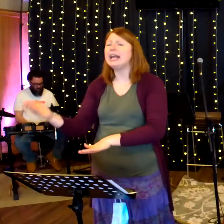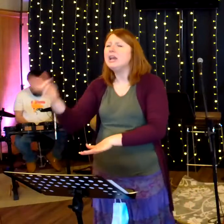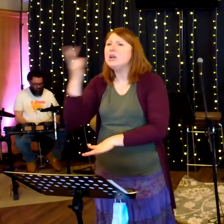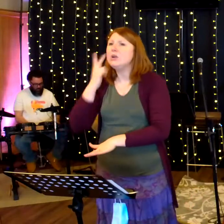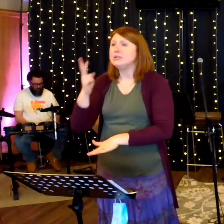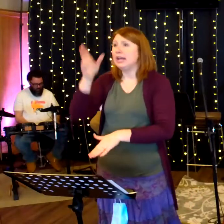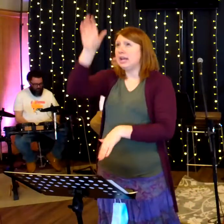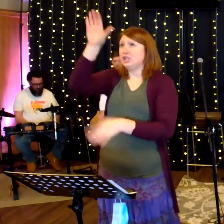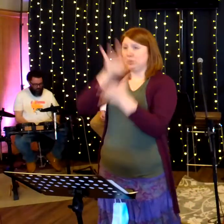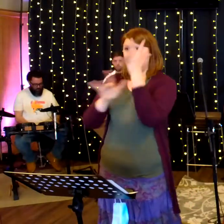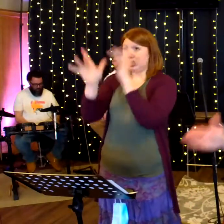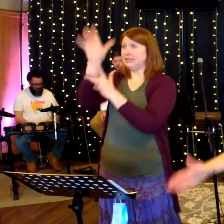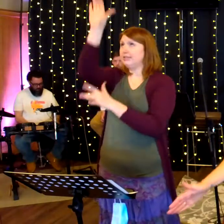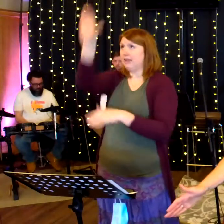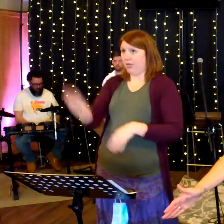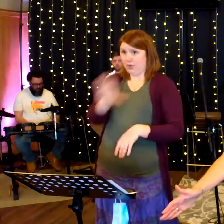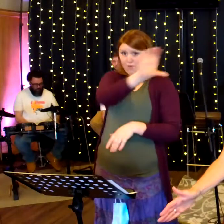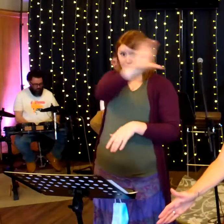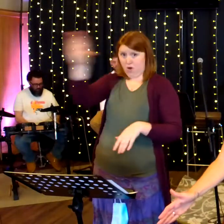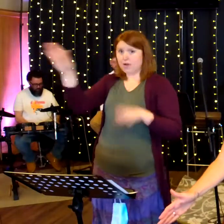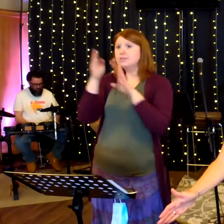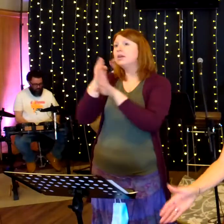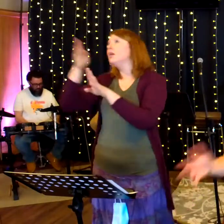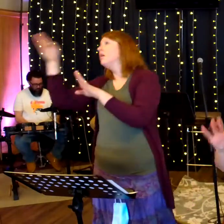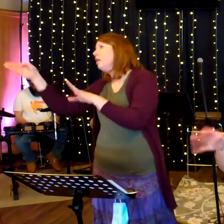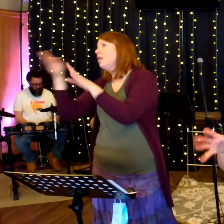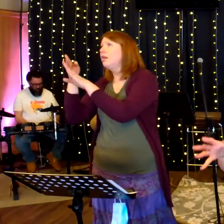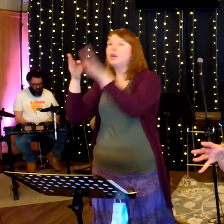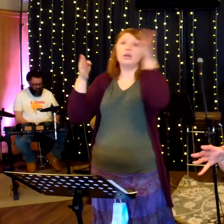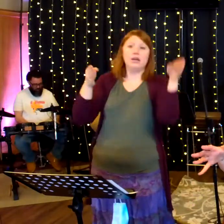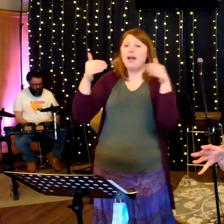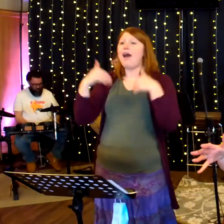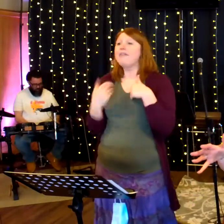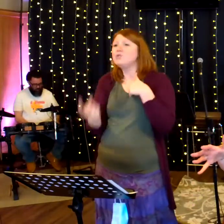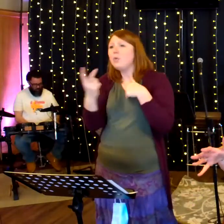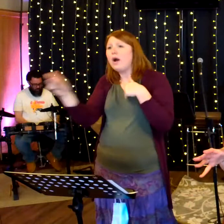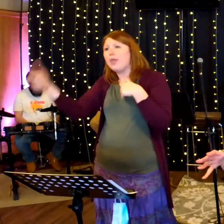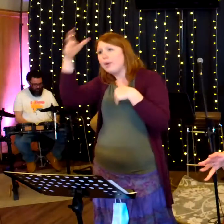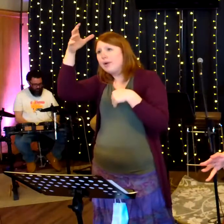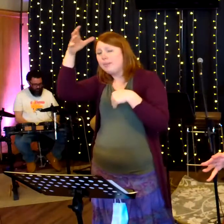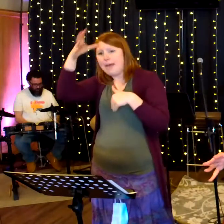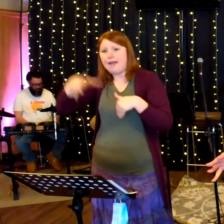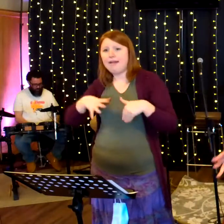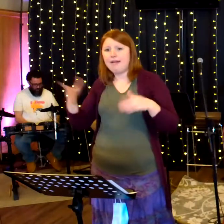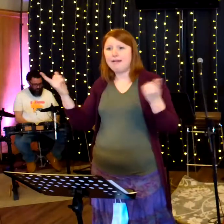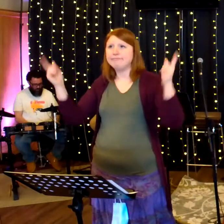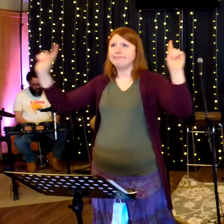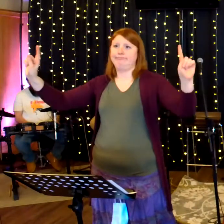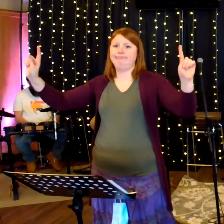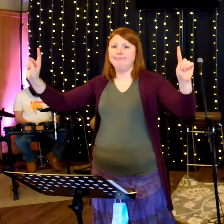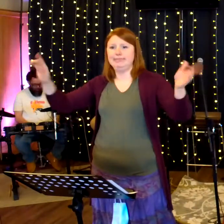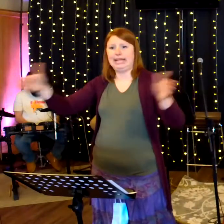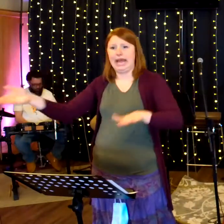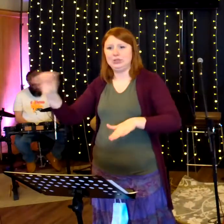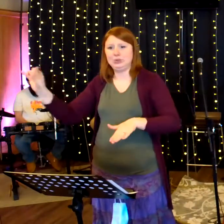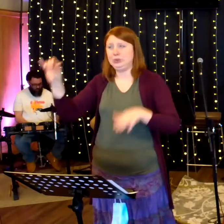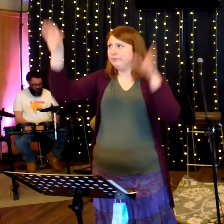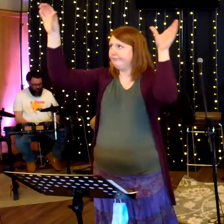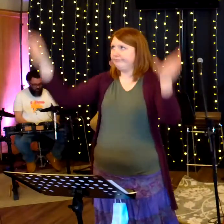along with two criminals, one on his right and one on his left. And we talked a little bit about this on Friday night. And it says in